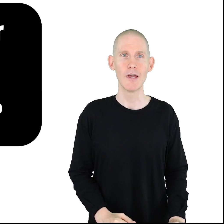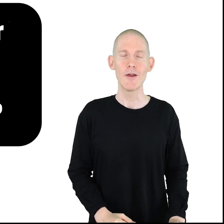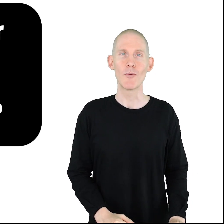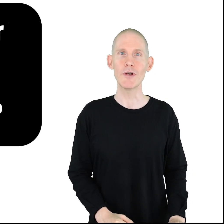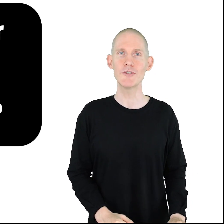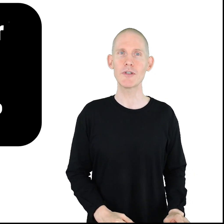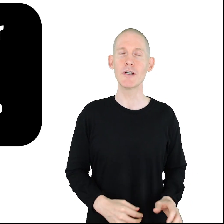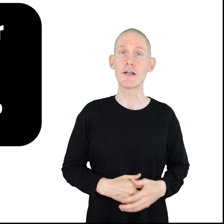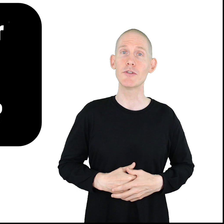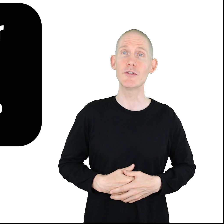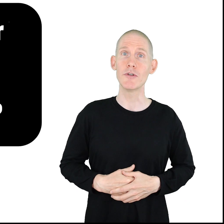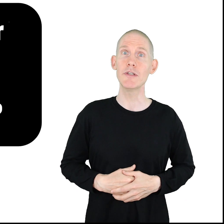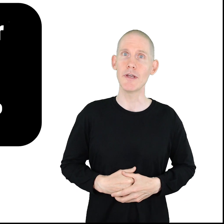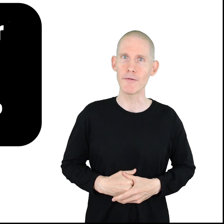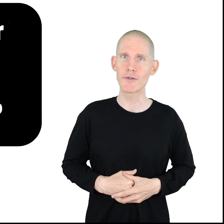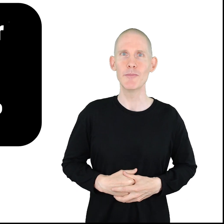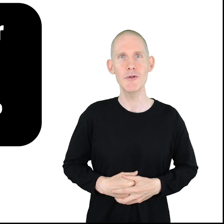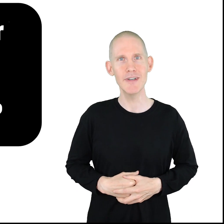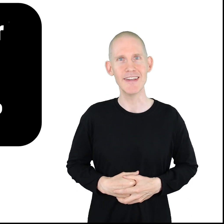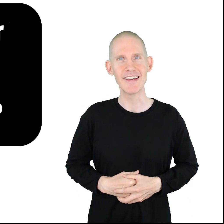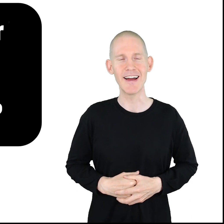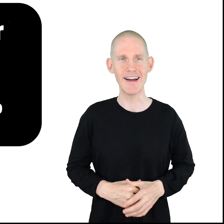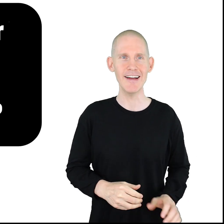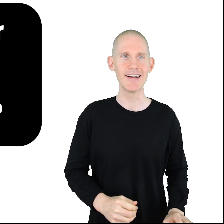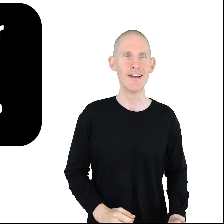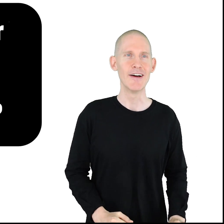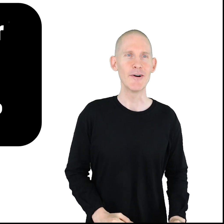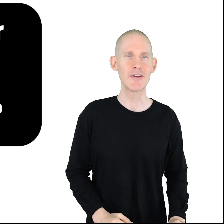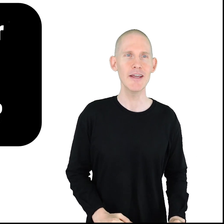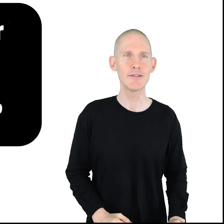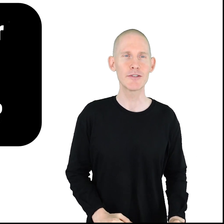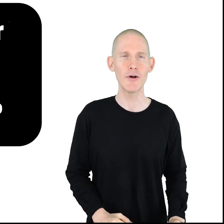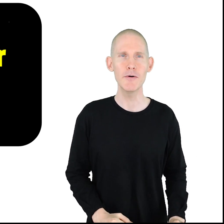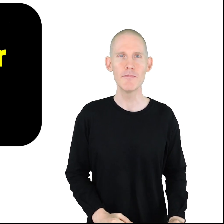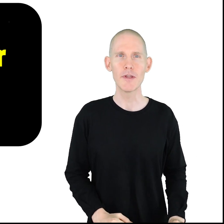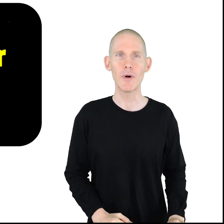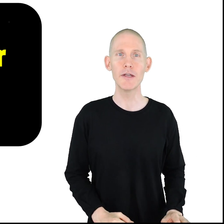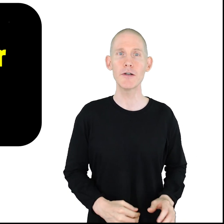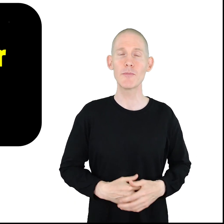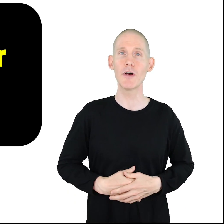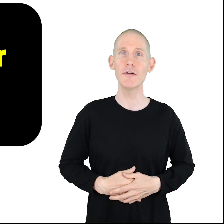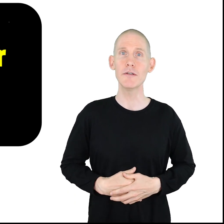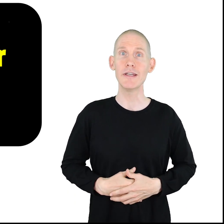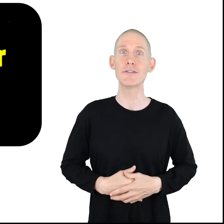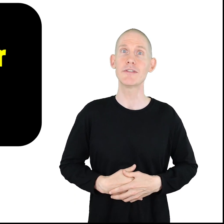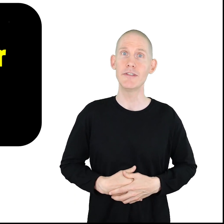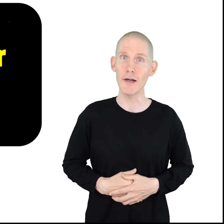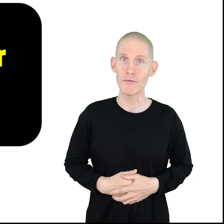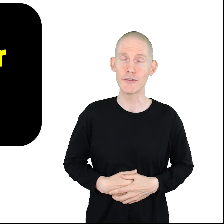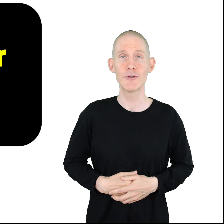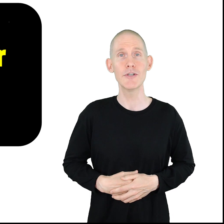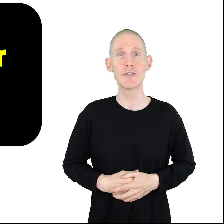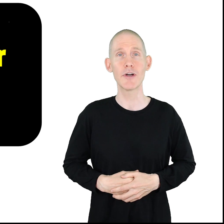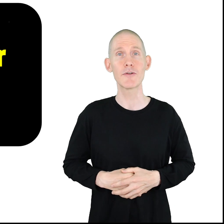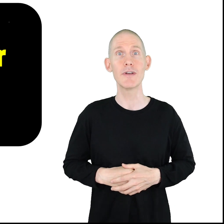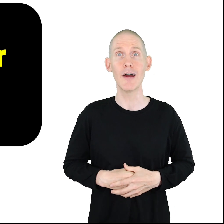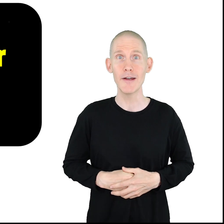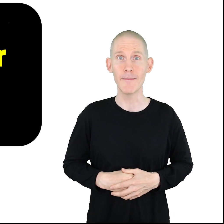What is your connection to the deaf community? Aha. Okay, so my younger brother is deaf. He's two years younger than I am.